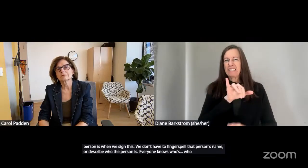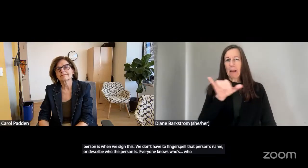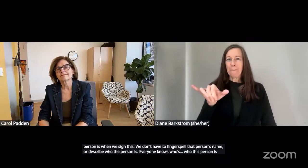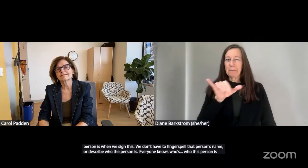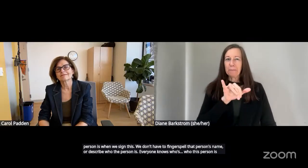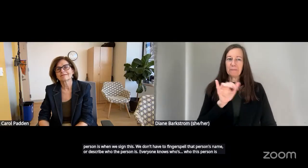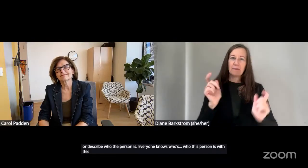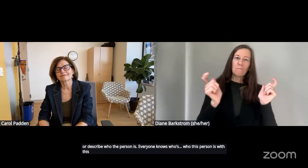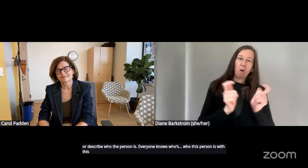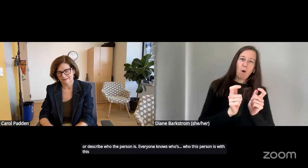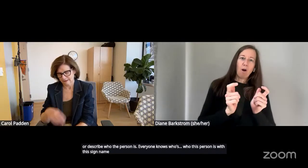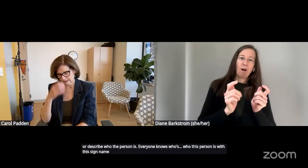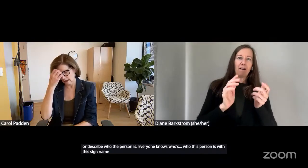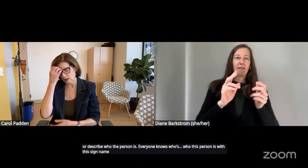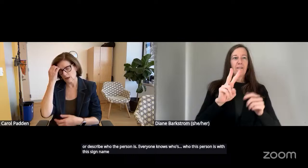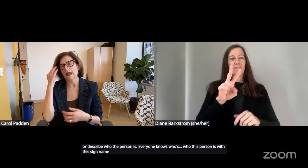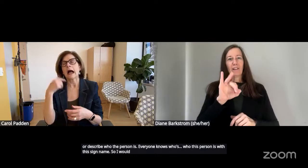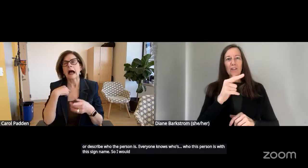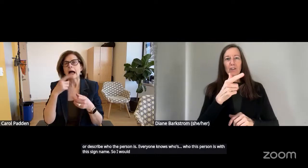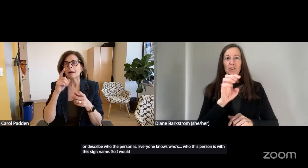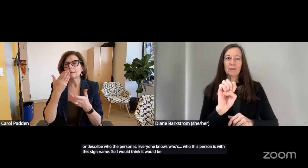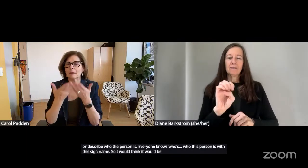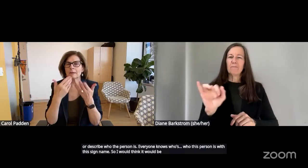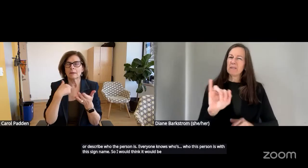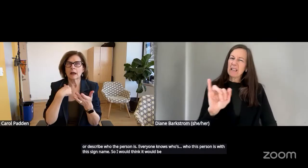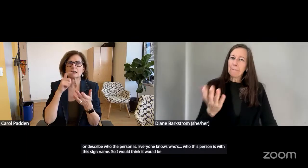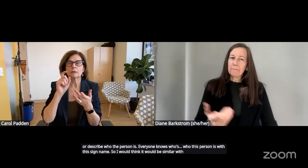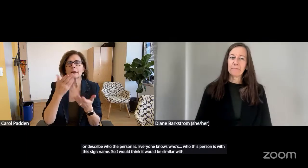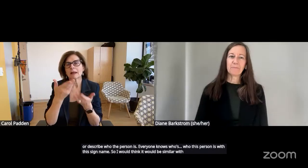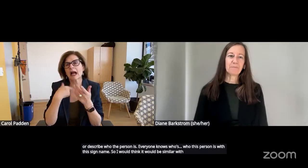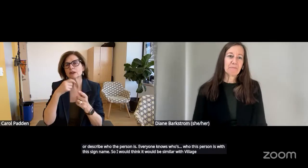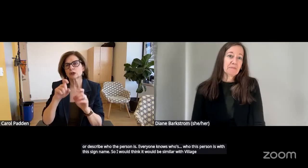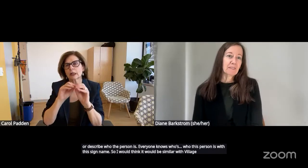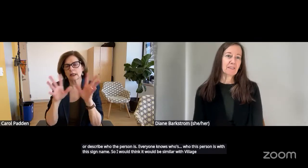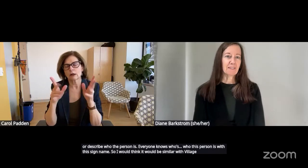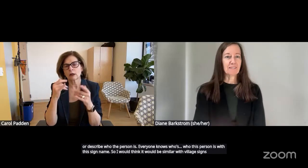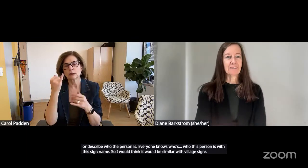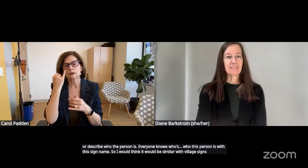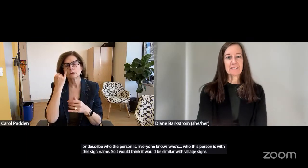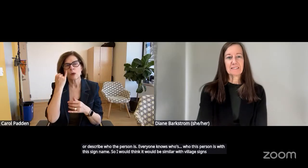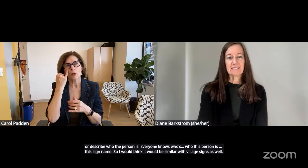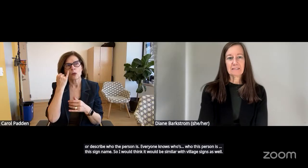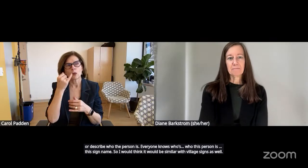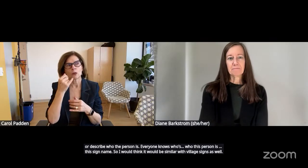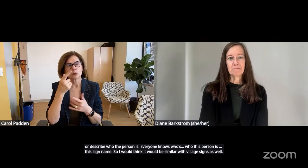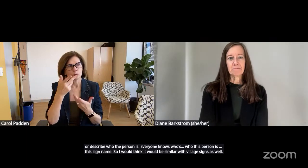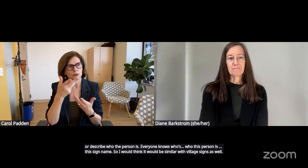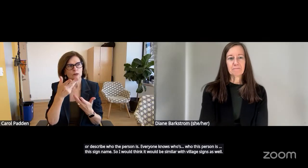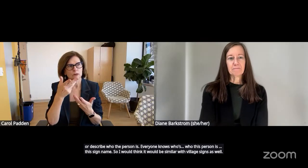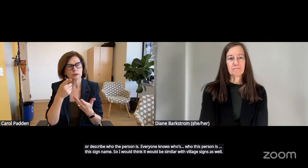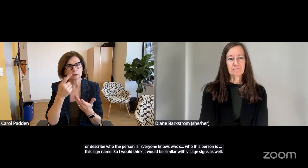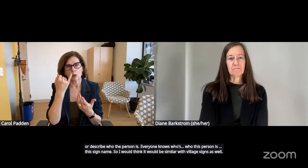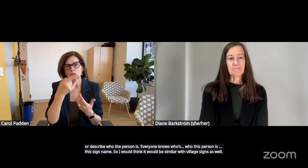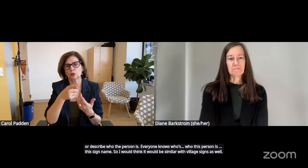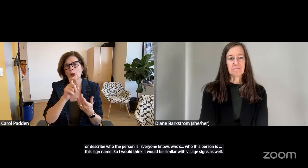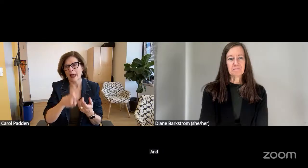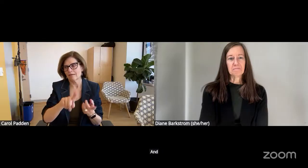this sign name. So I would think it would be similar with village signs as well. And maybe to be clear,